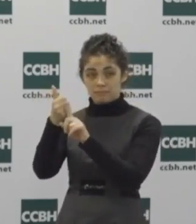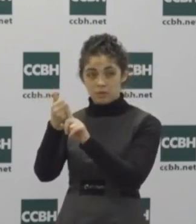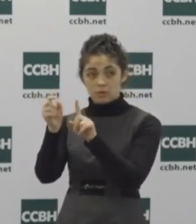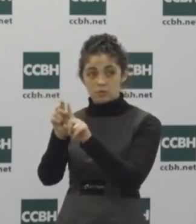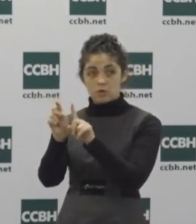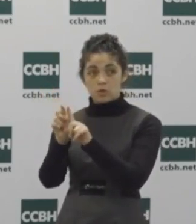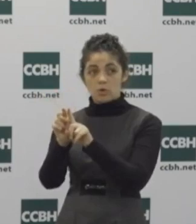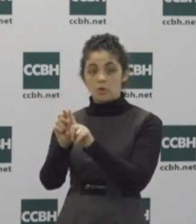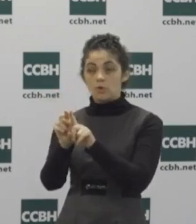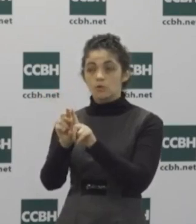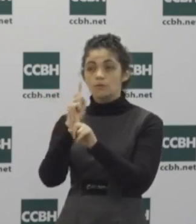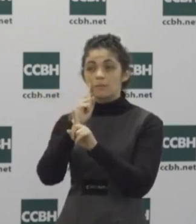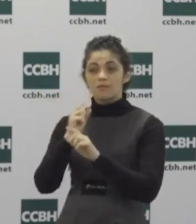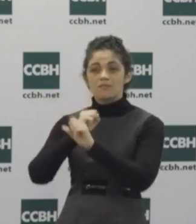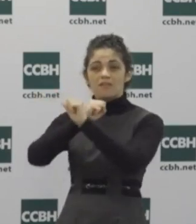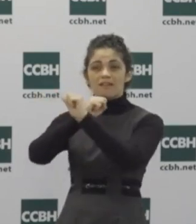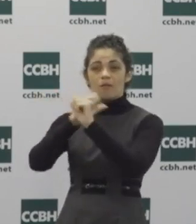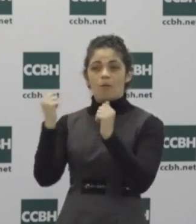and prevent